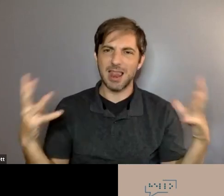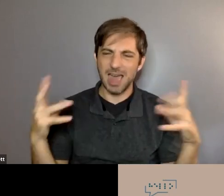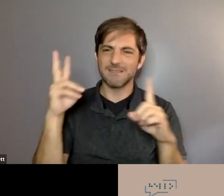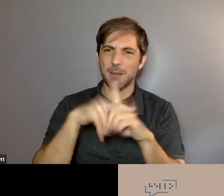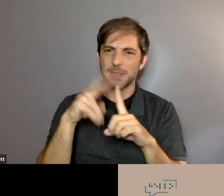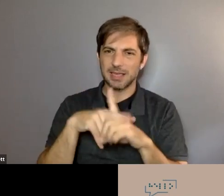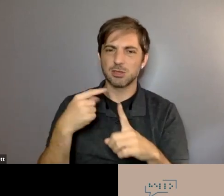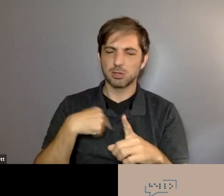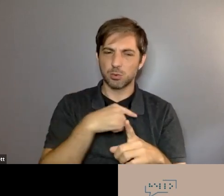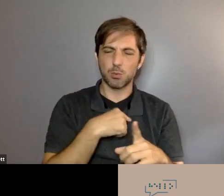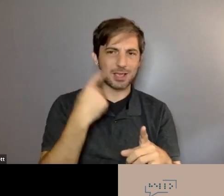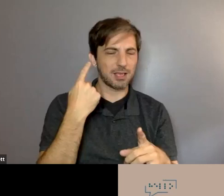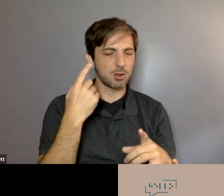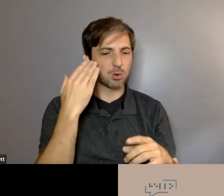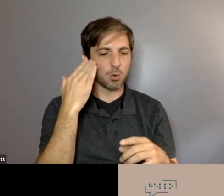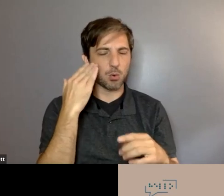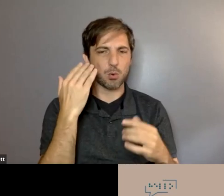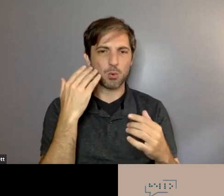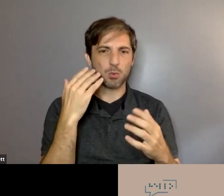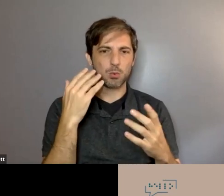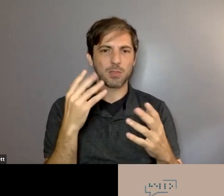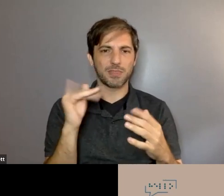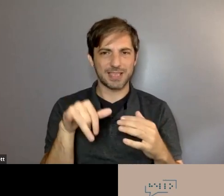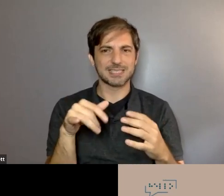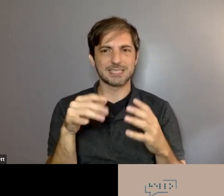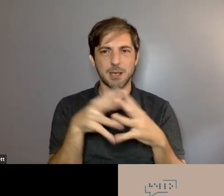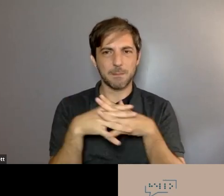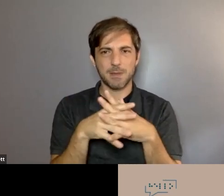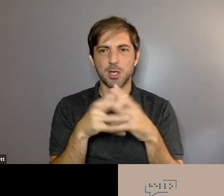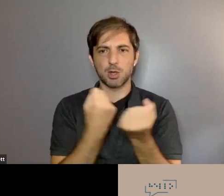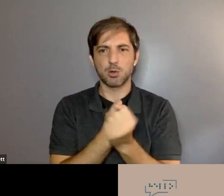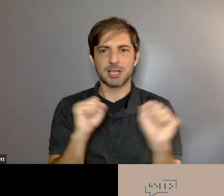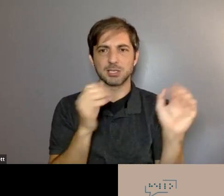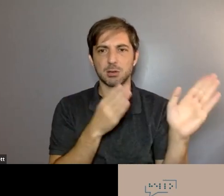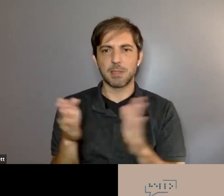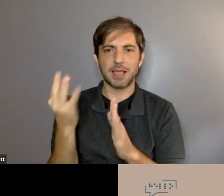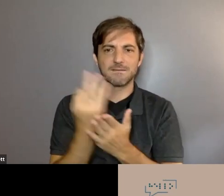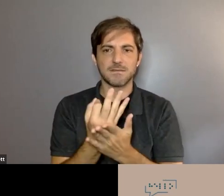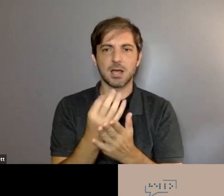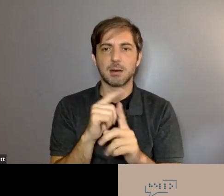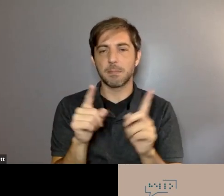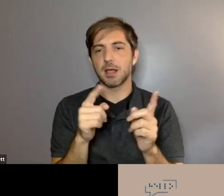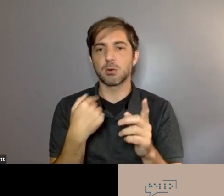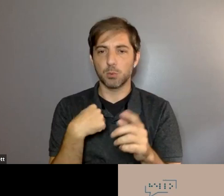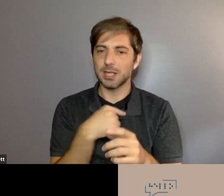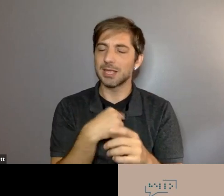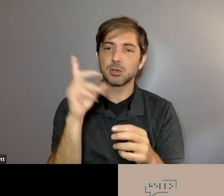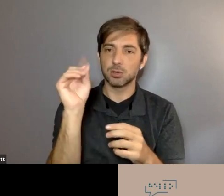capacity for this American Rescue Plan fund, but we do have